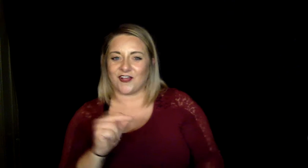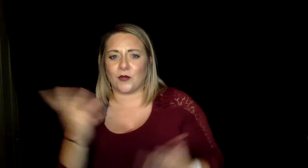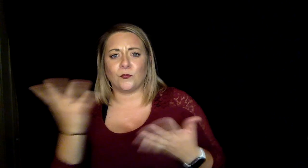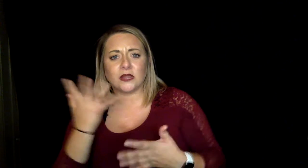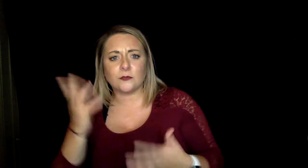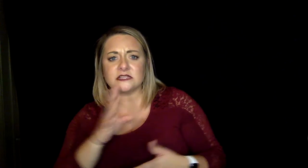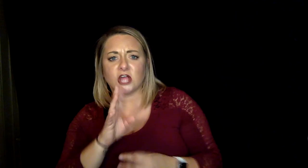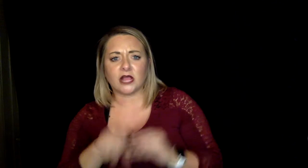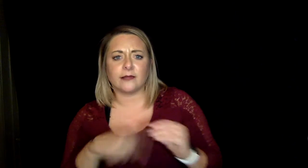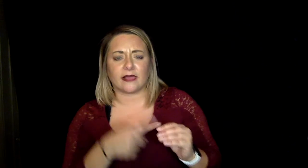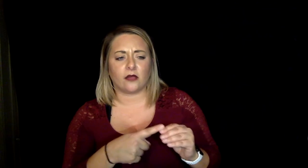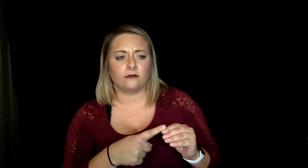No. What did we talk about?